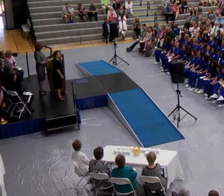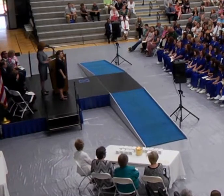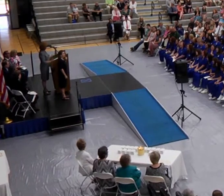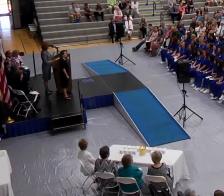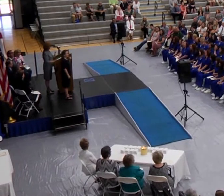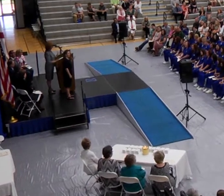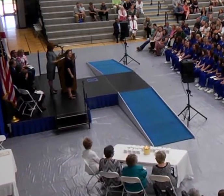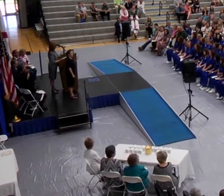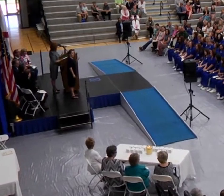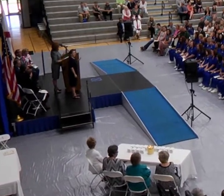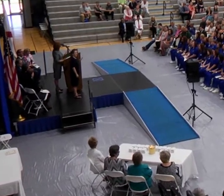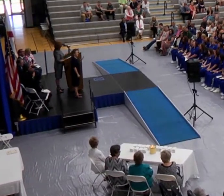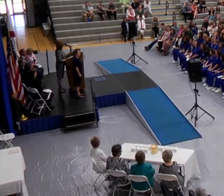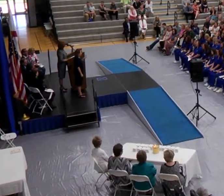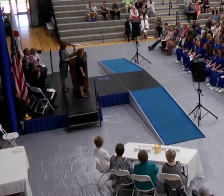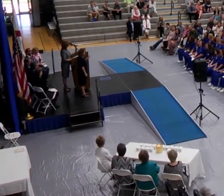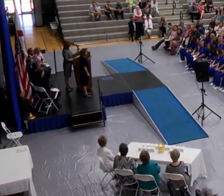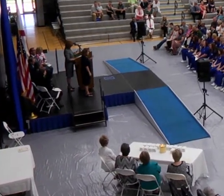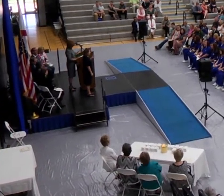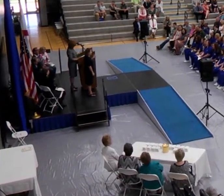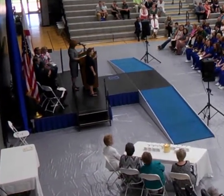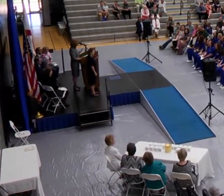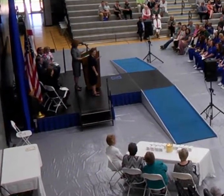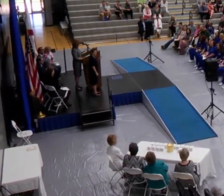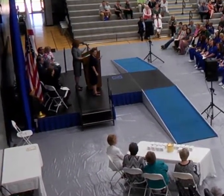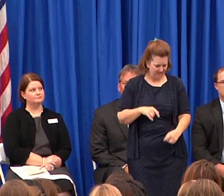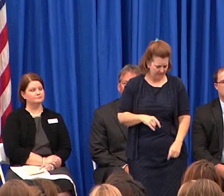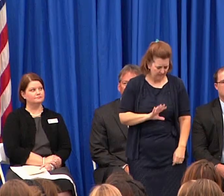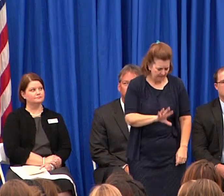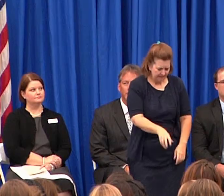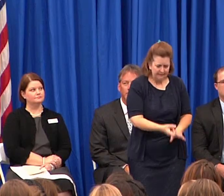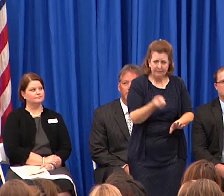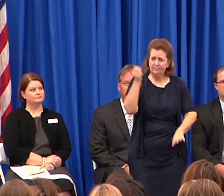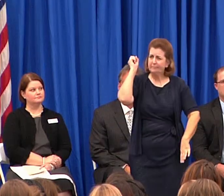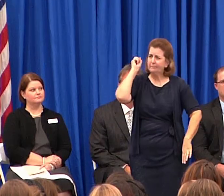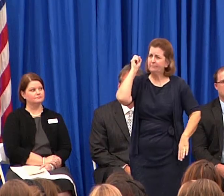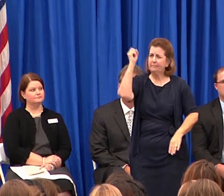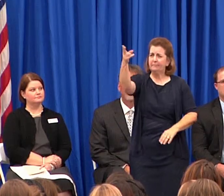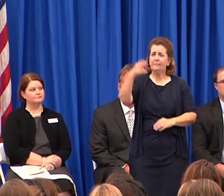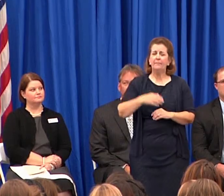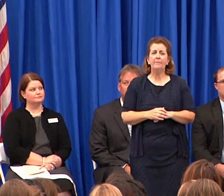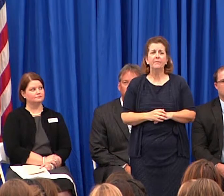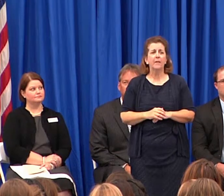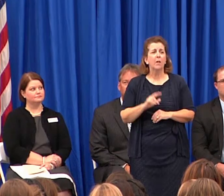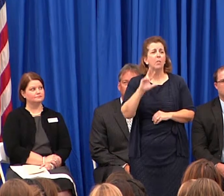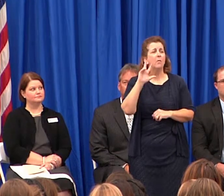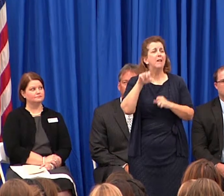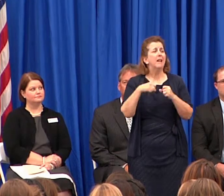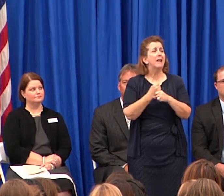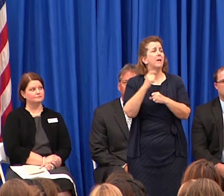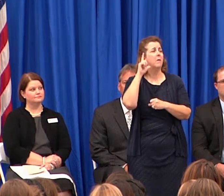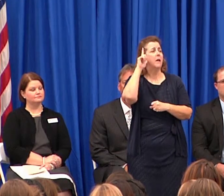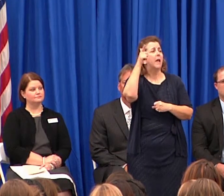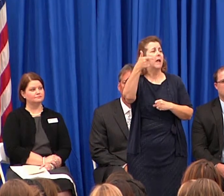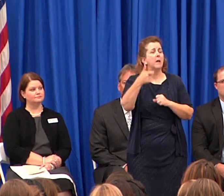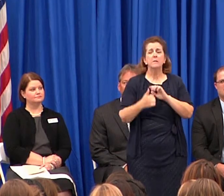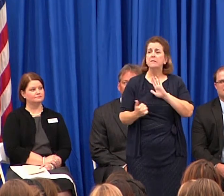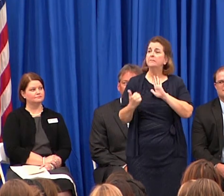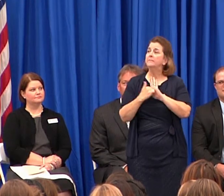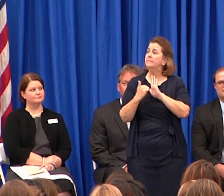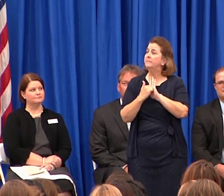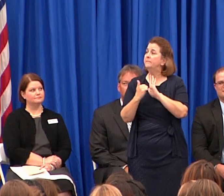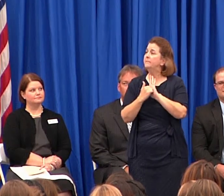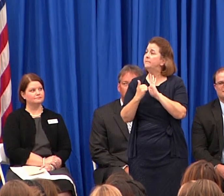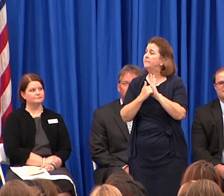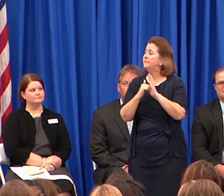porch, and he picks up the snail and throws it as far as he can. 3 years later, there's a knock at the door. He opens it